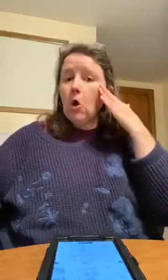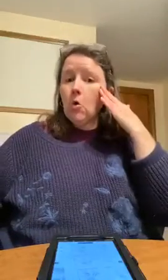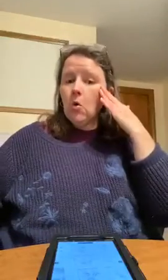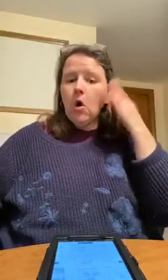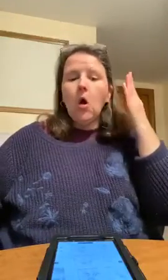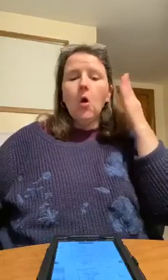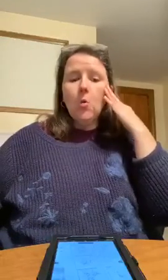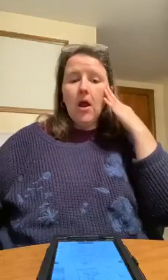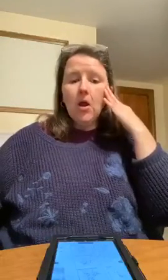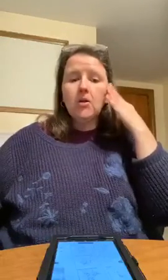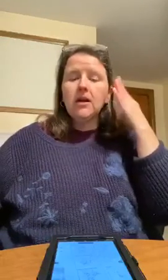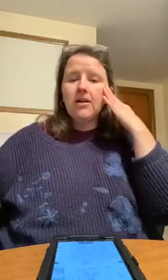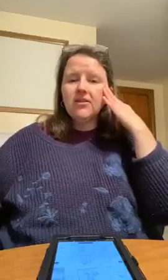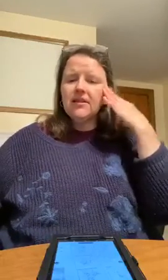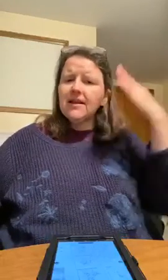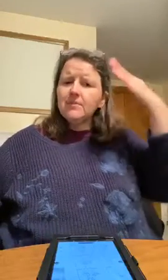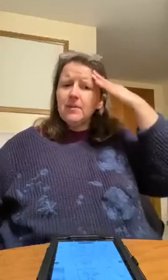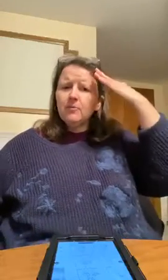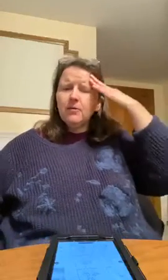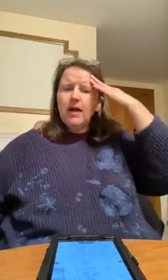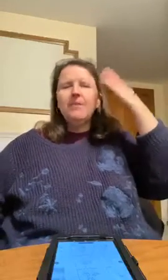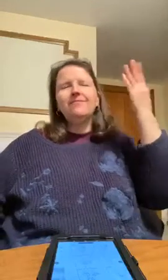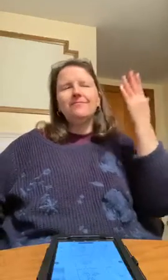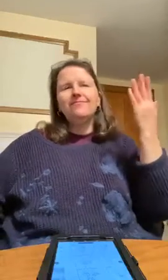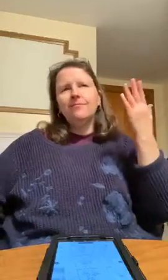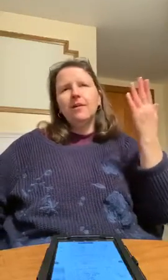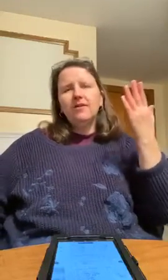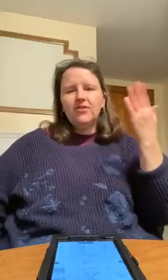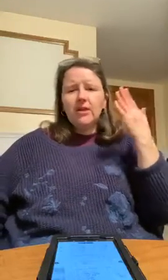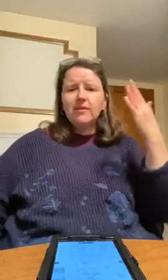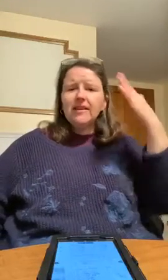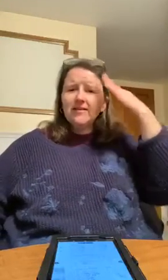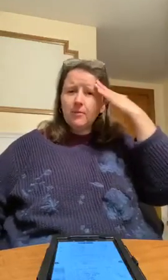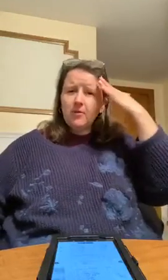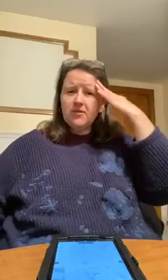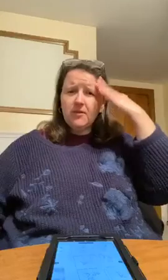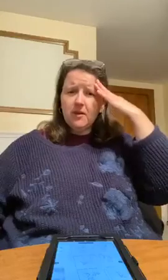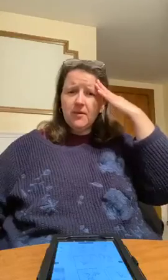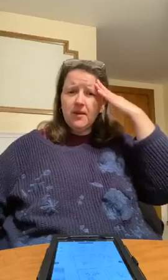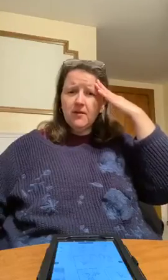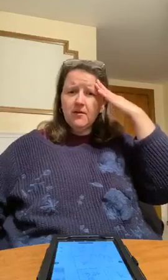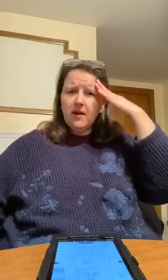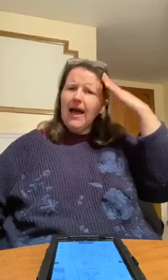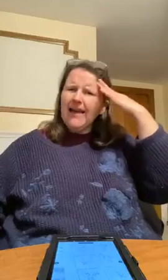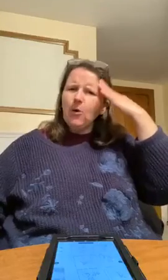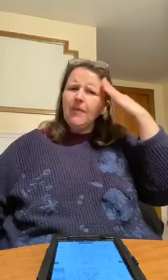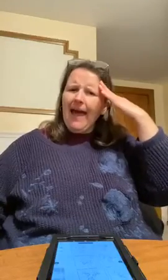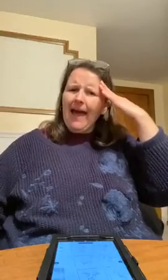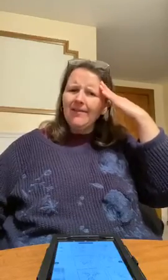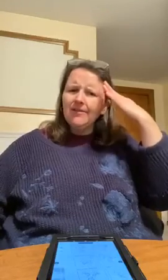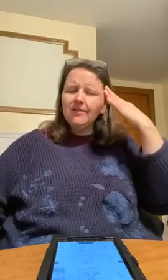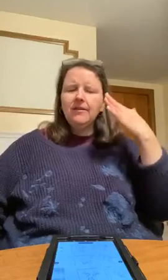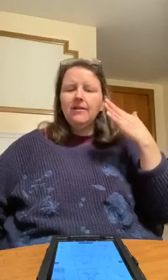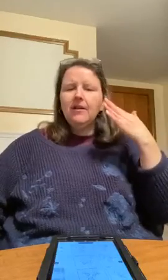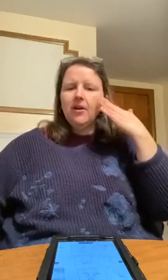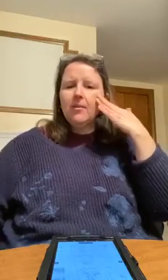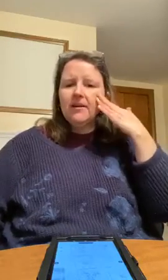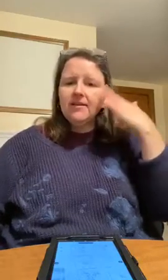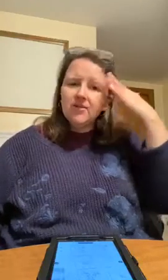Know, aware, conscious. A lot of people will, generally it's supposed to be up here. I know that. But it's a